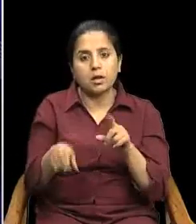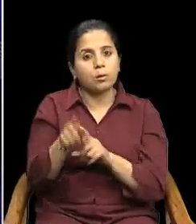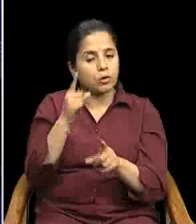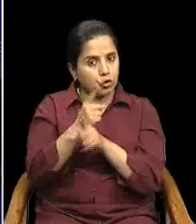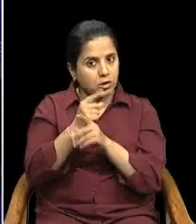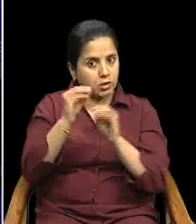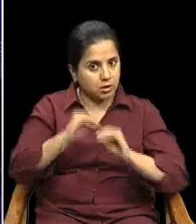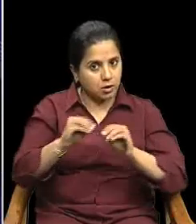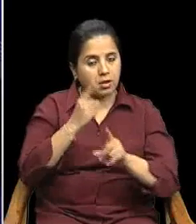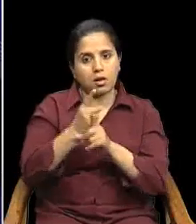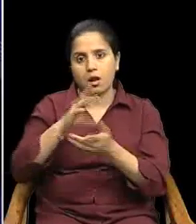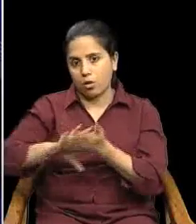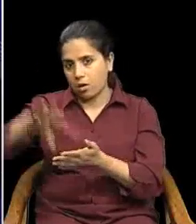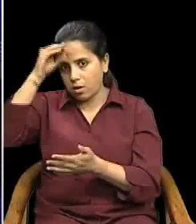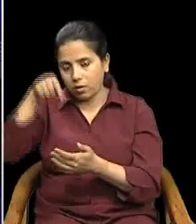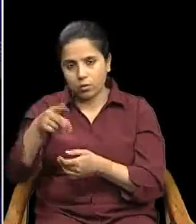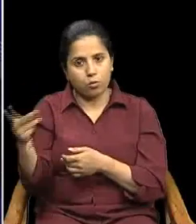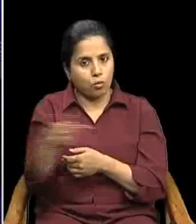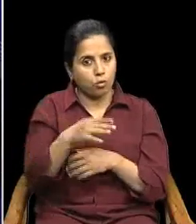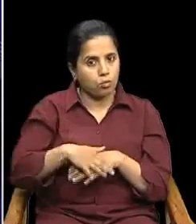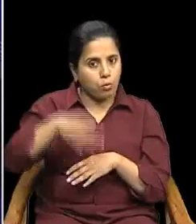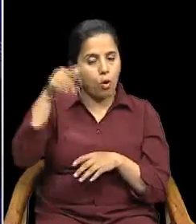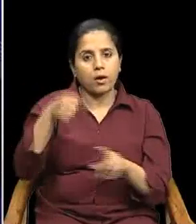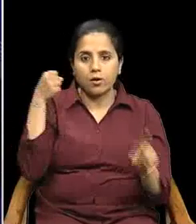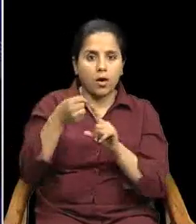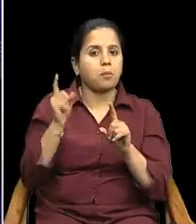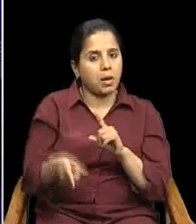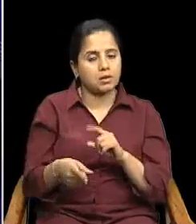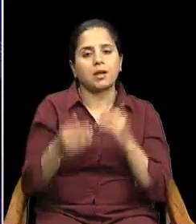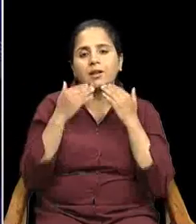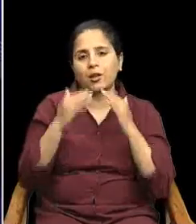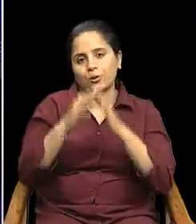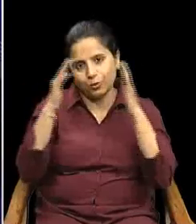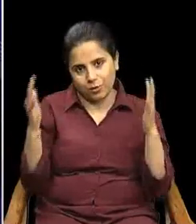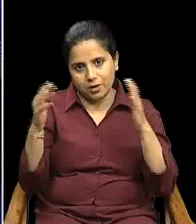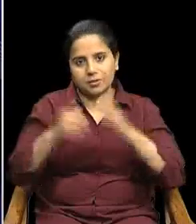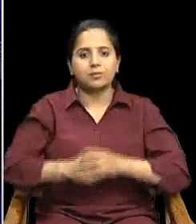teaching and learning most effective. Thank you so much.